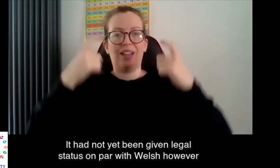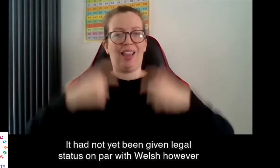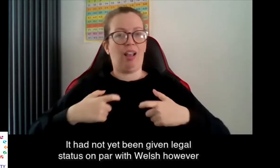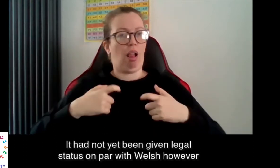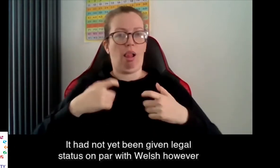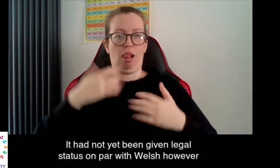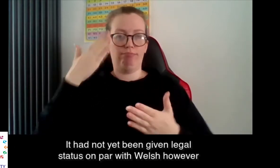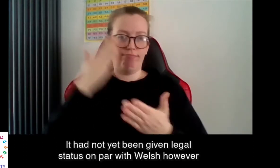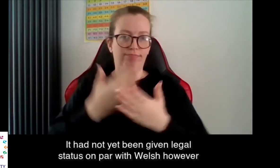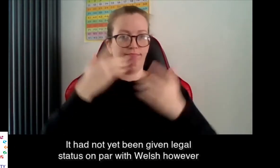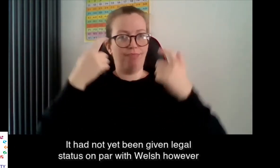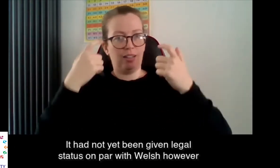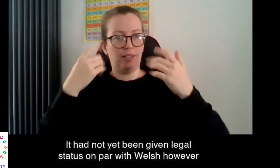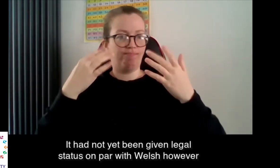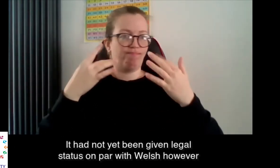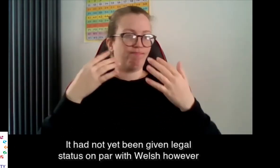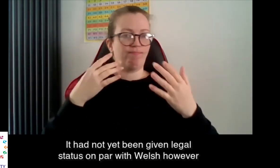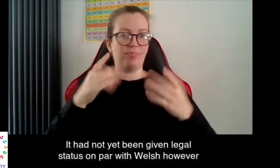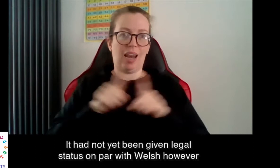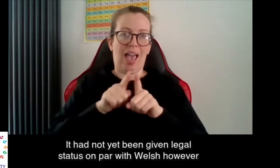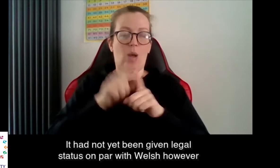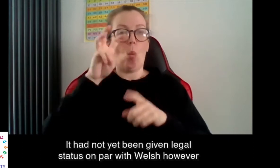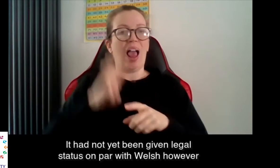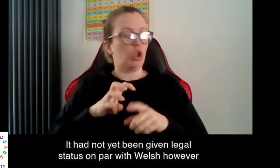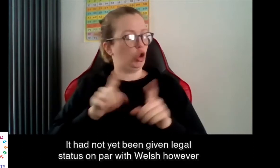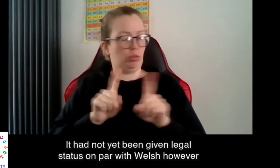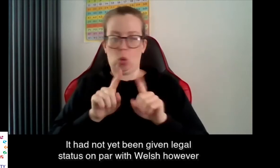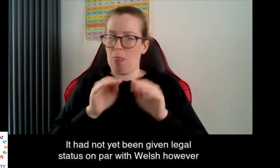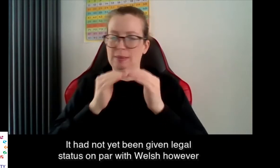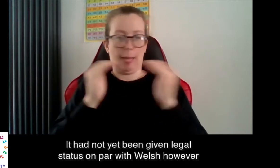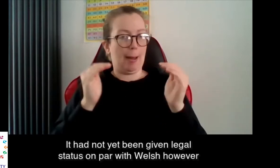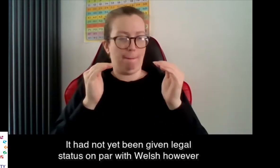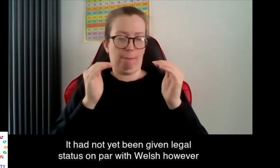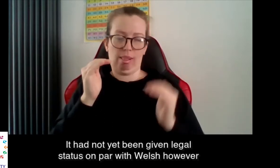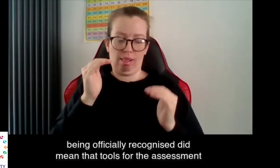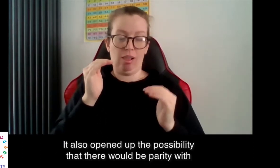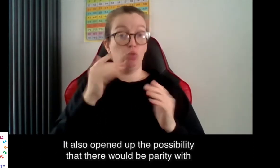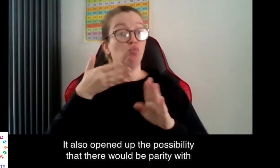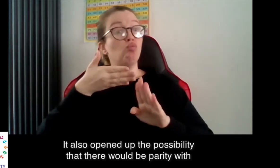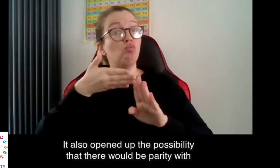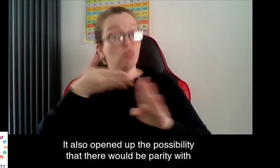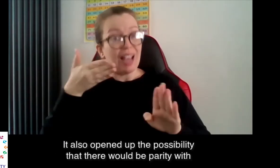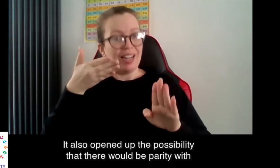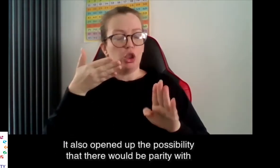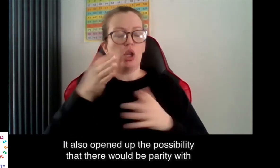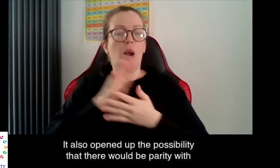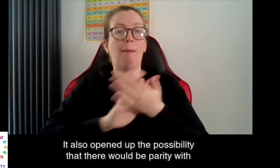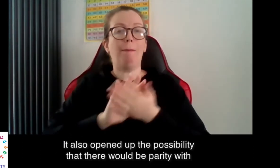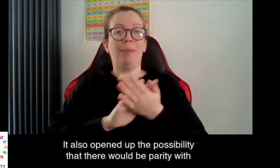yet been given legal status on par with Welsh. However, being officially recognised did mean